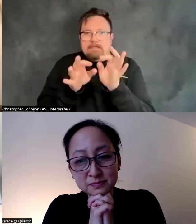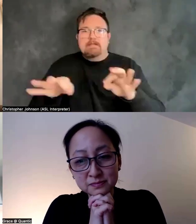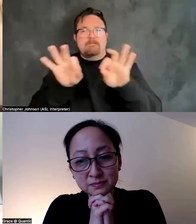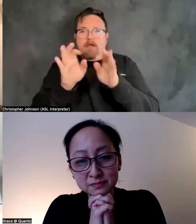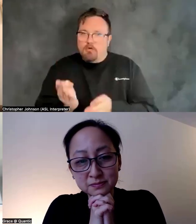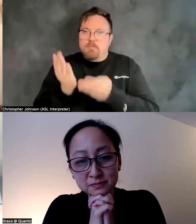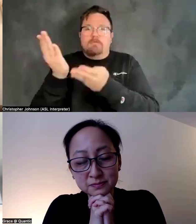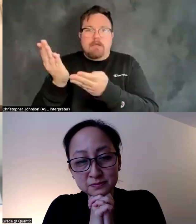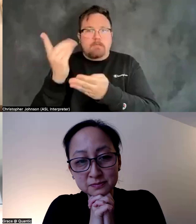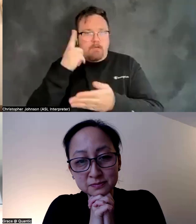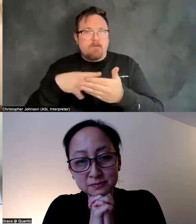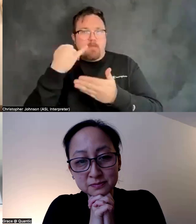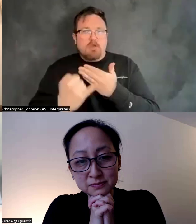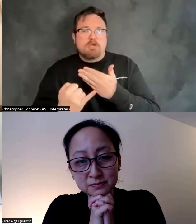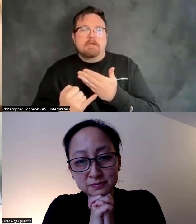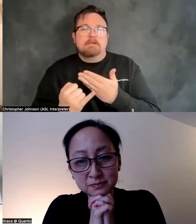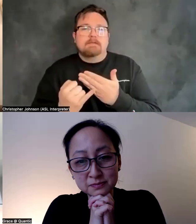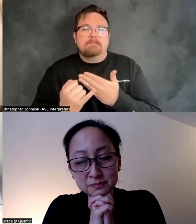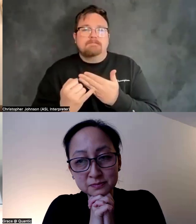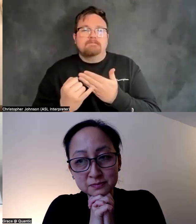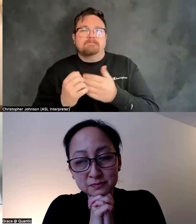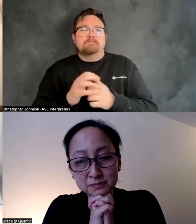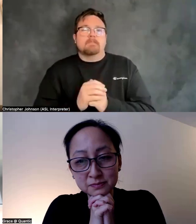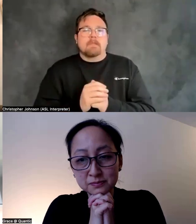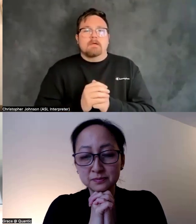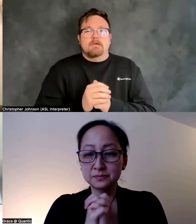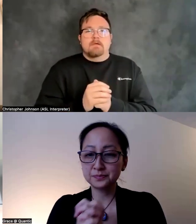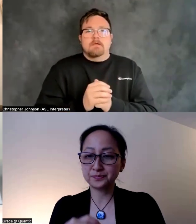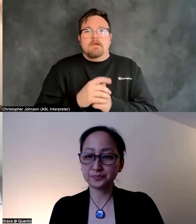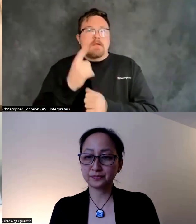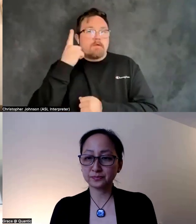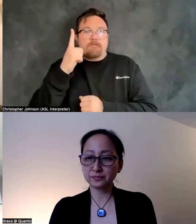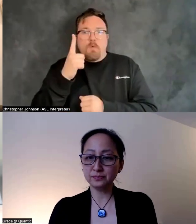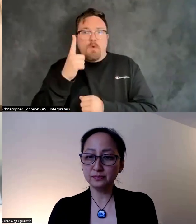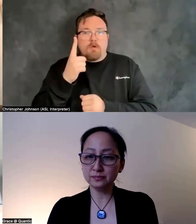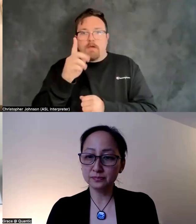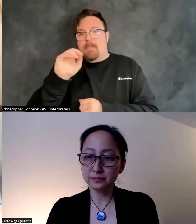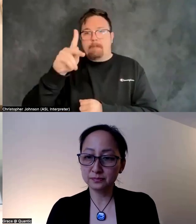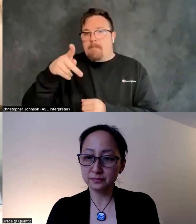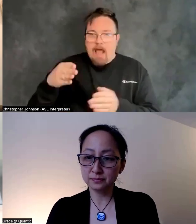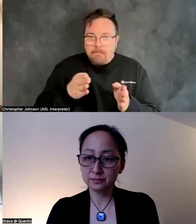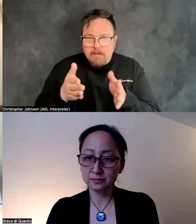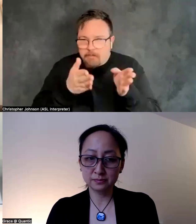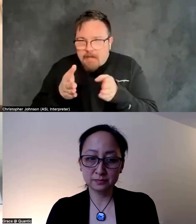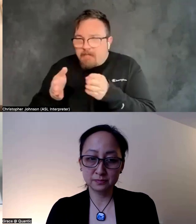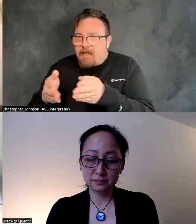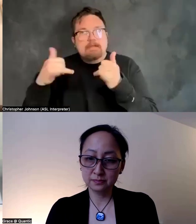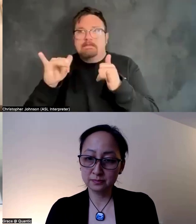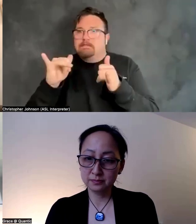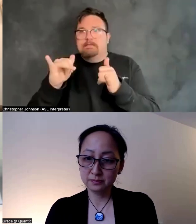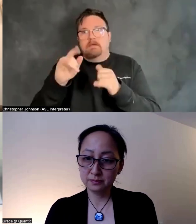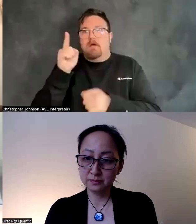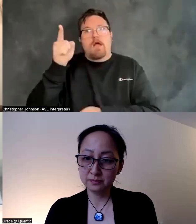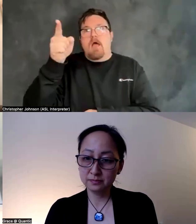looking at for the project. Obviously, in terms of the roadmap, we are still a very long way from where we want to